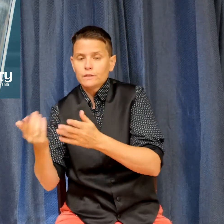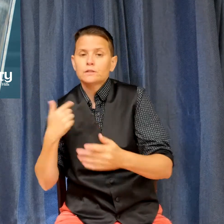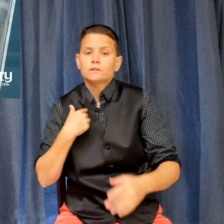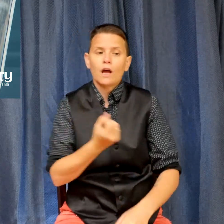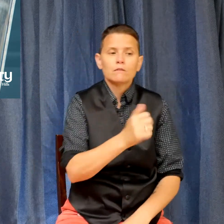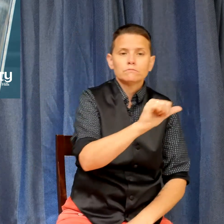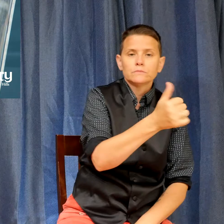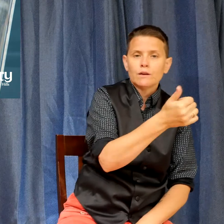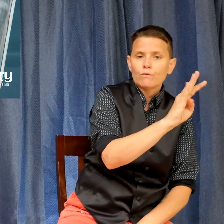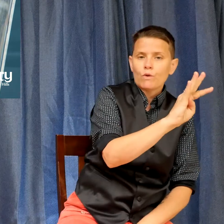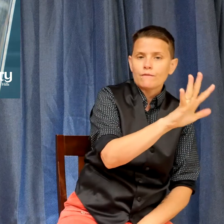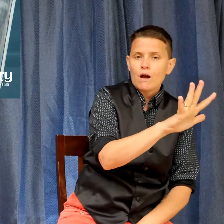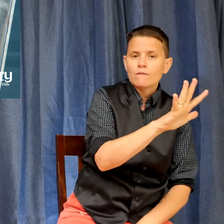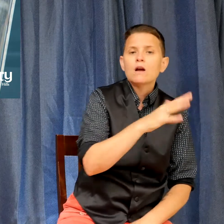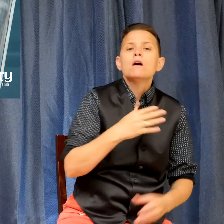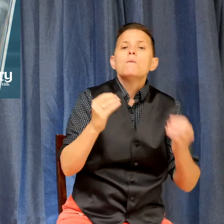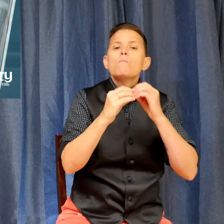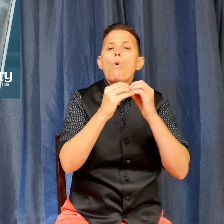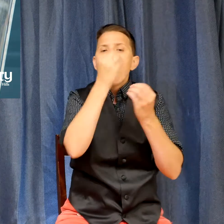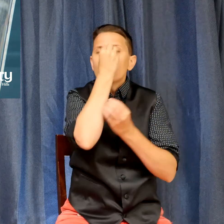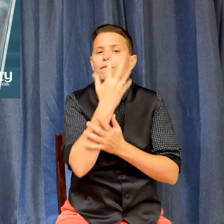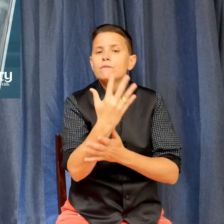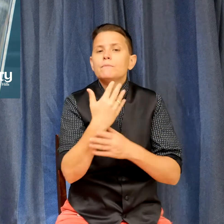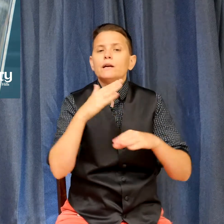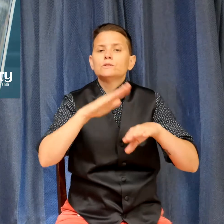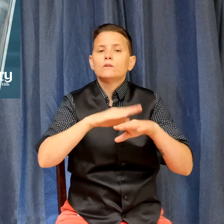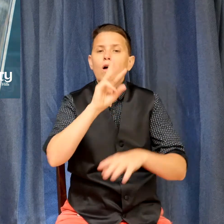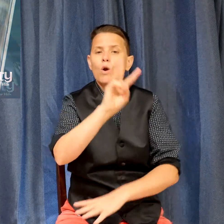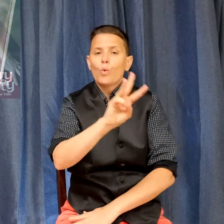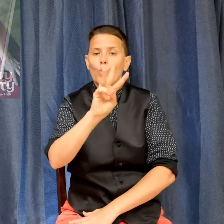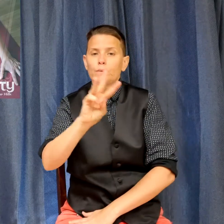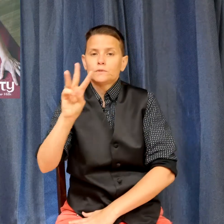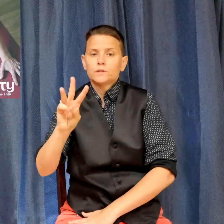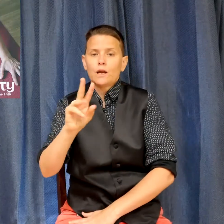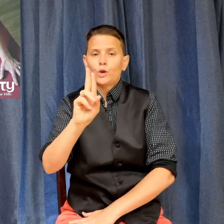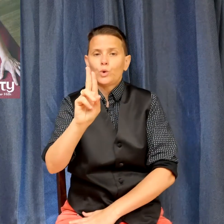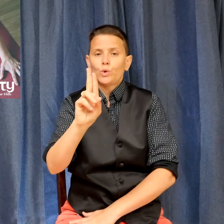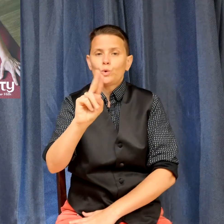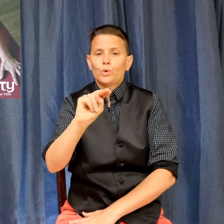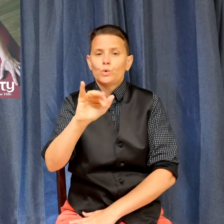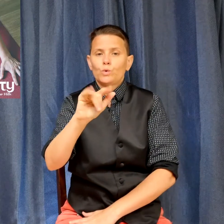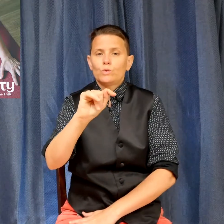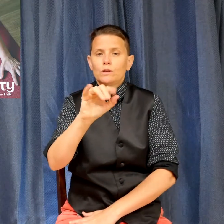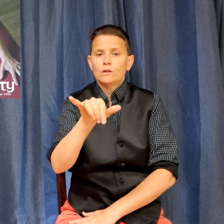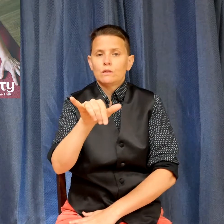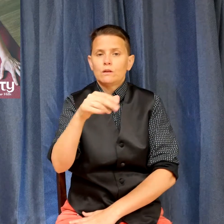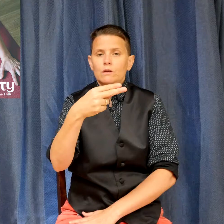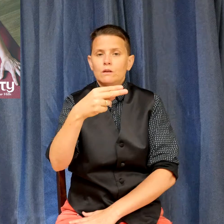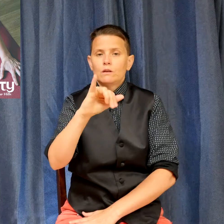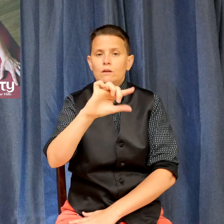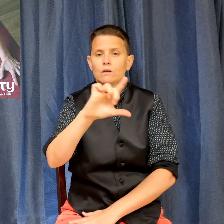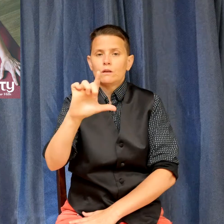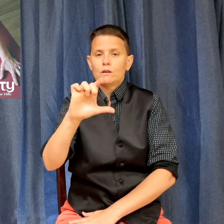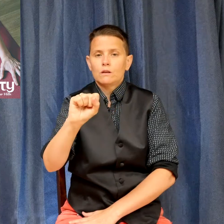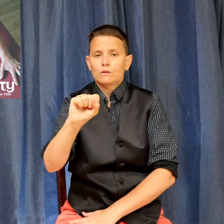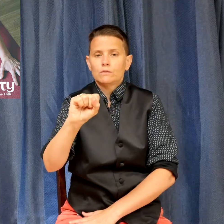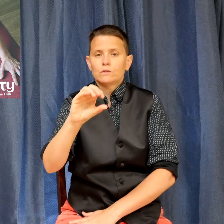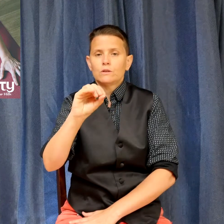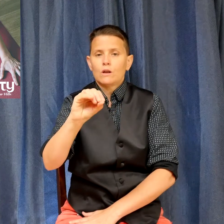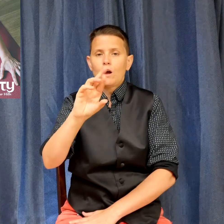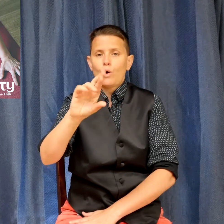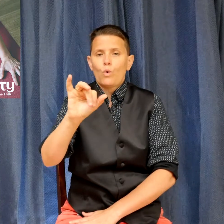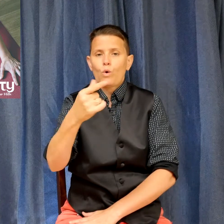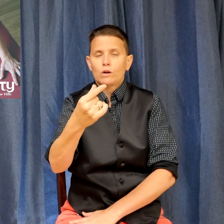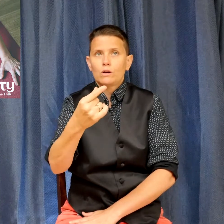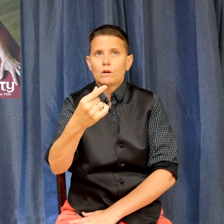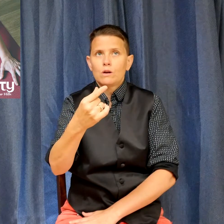and links can be found on our website, unityhills.org. So, if you take a yoga class